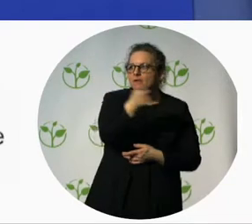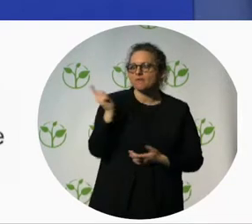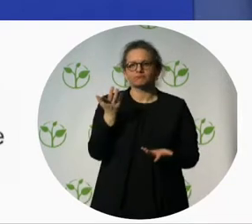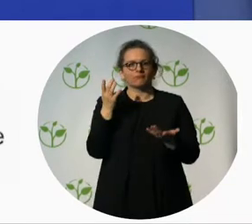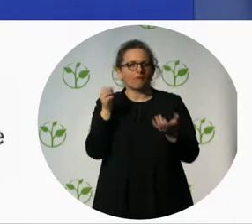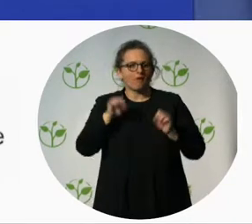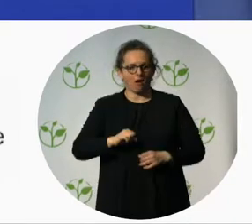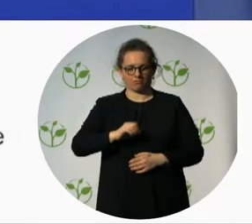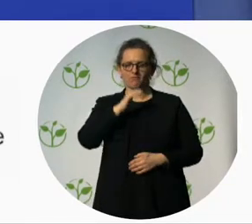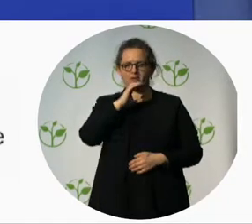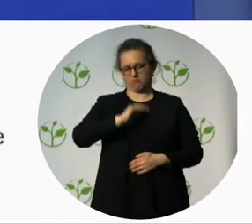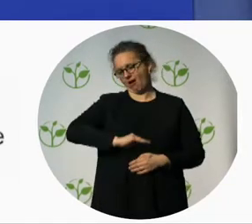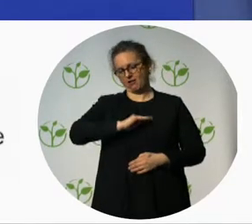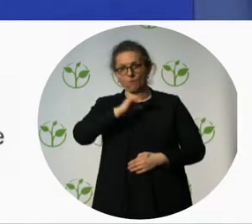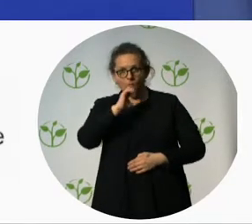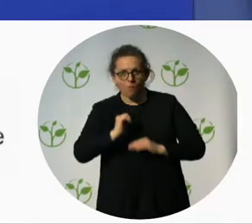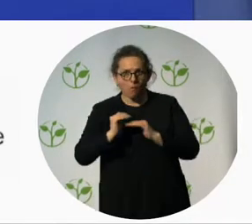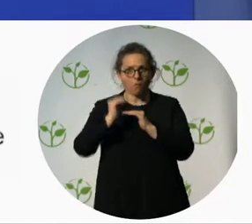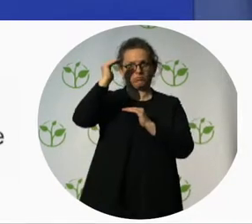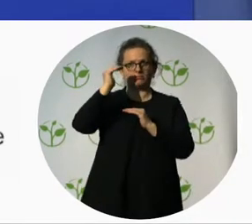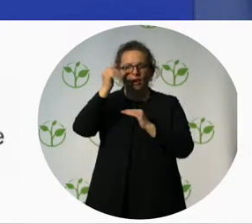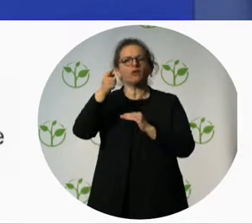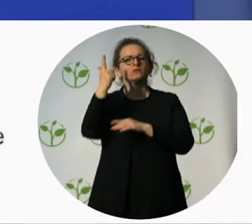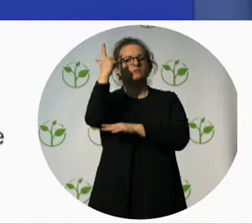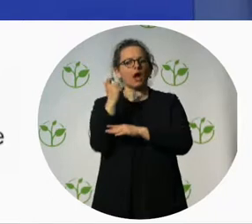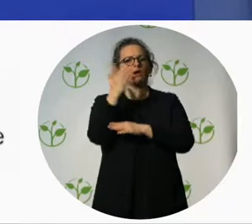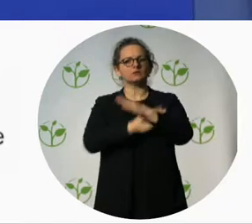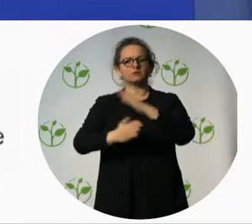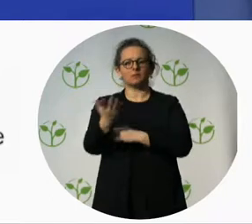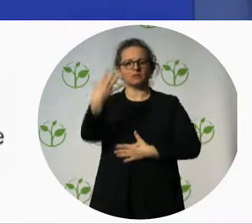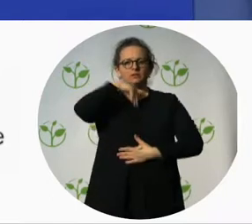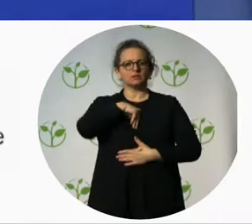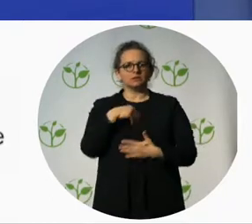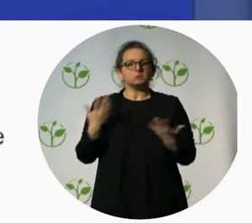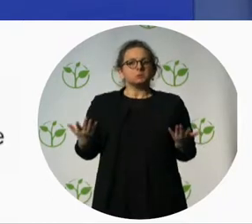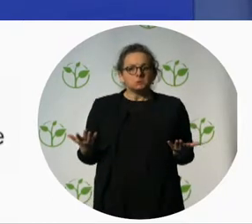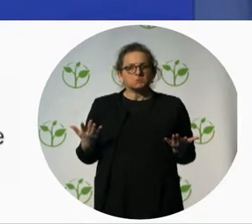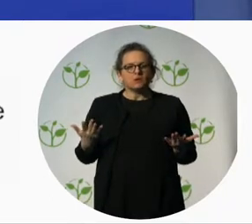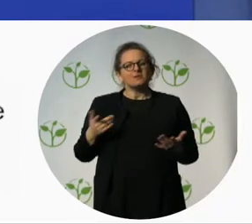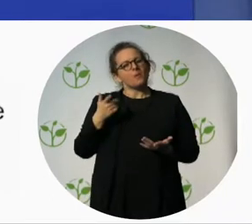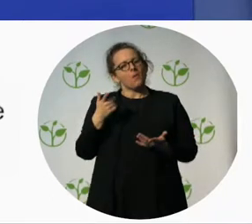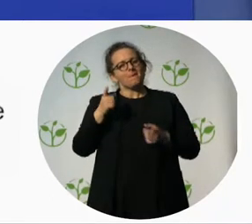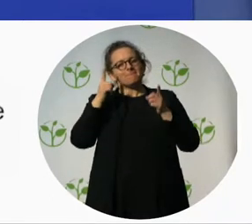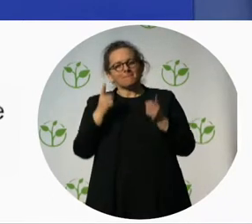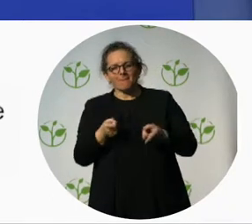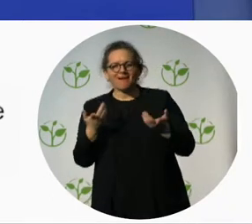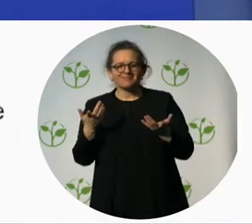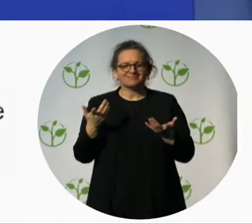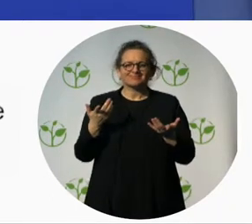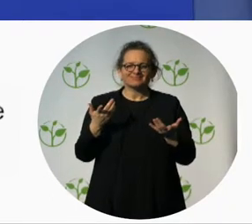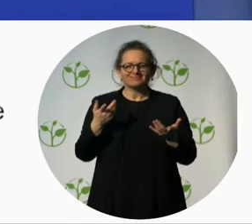moment, it's calculated that 11% of the world population is aging. And by